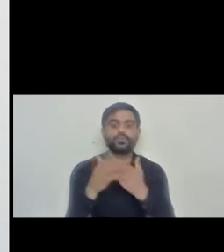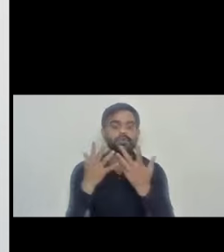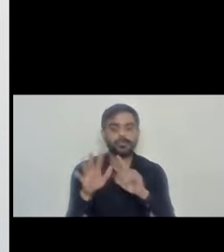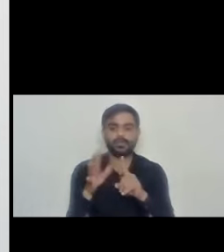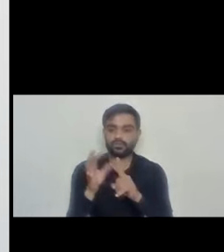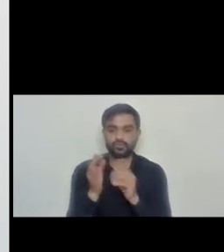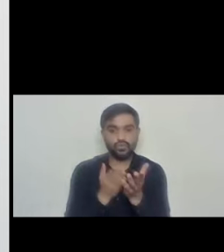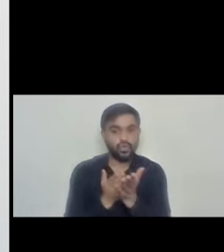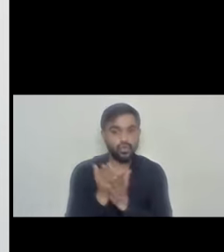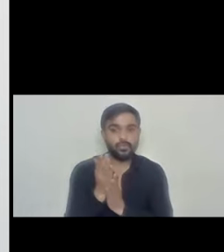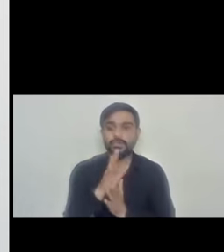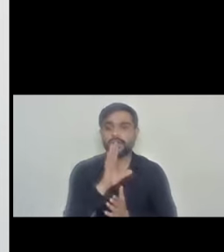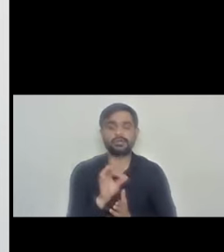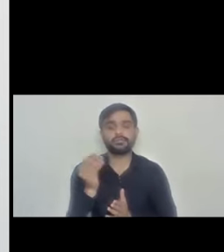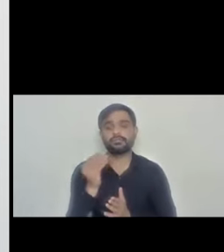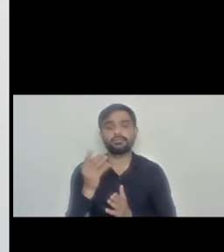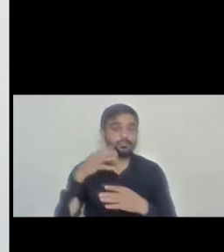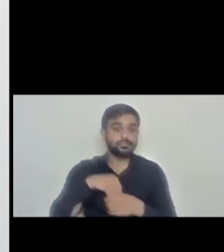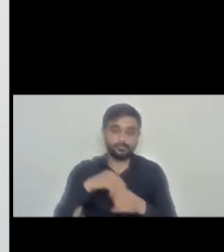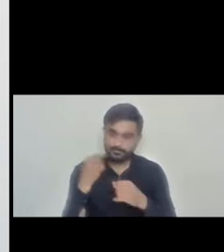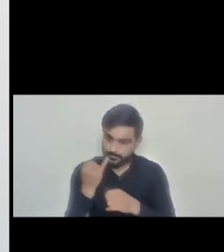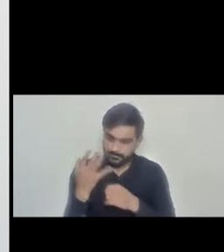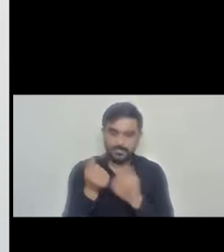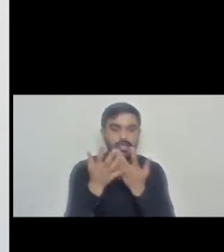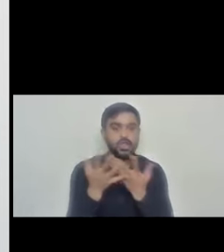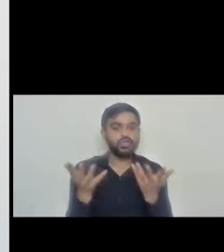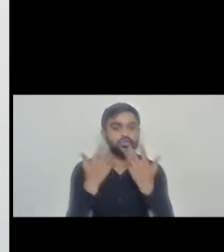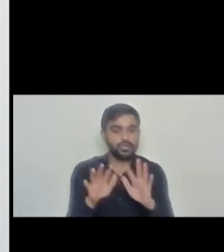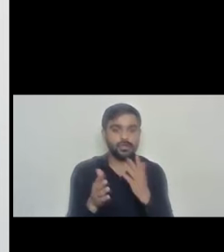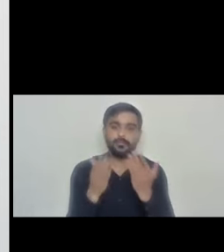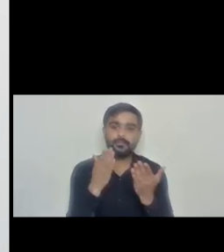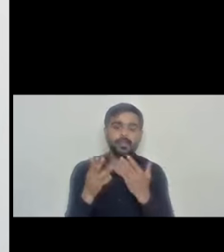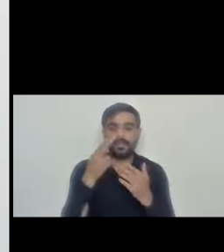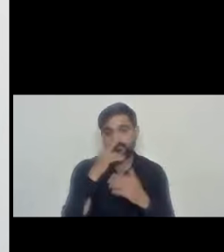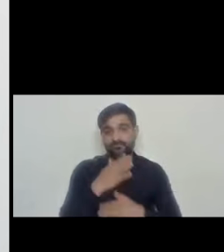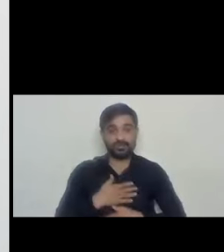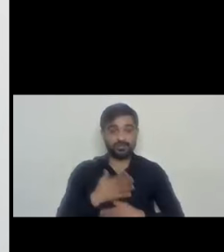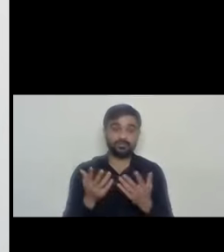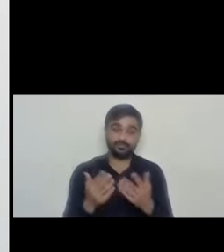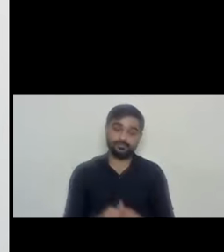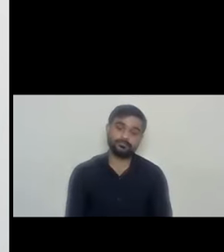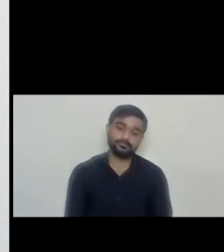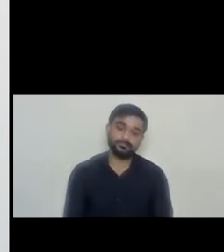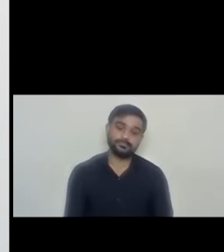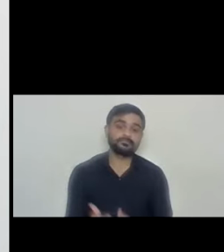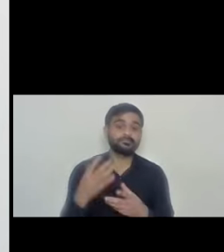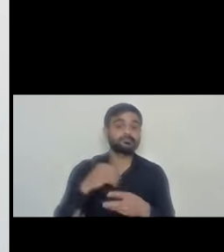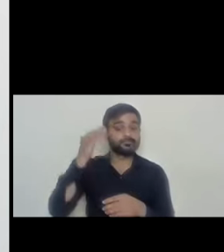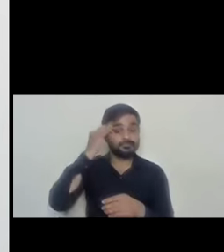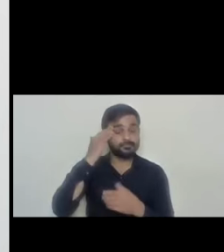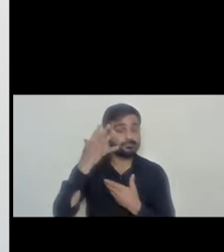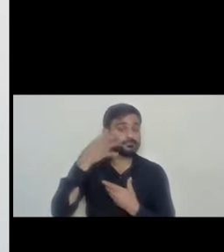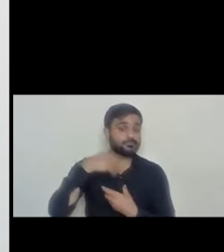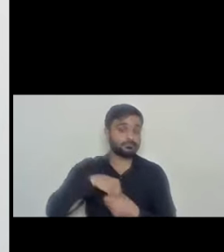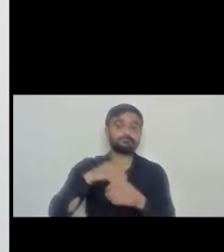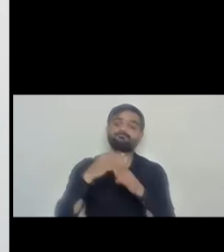always obviously also invested some resources, maybe funds, to gain some knowledge which needs to